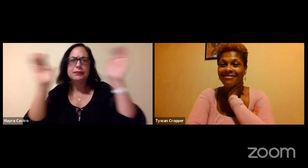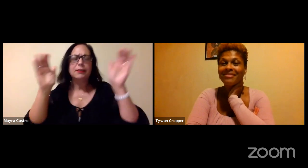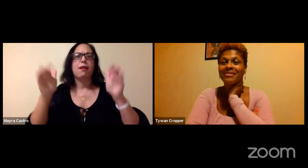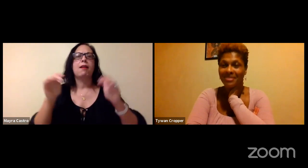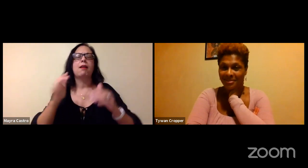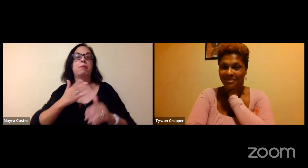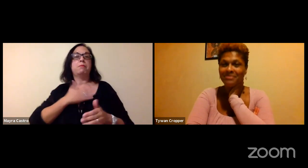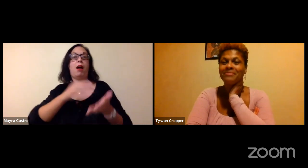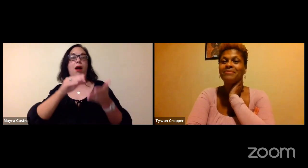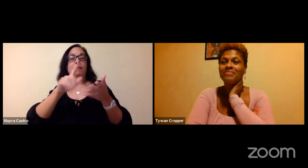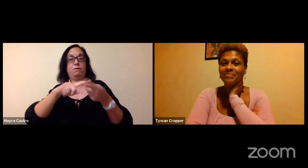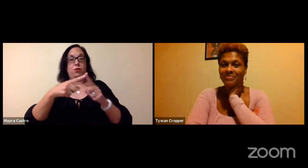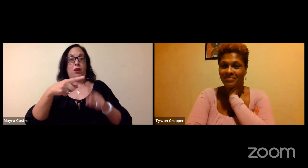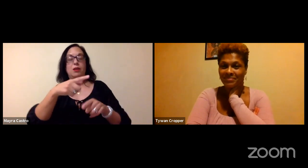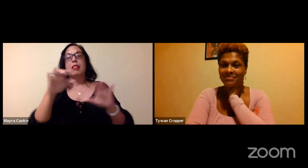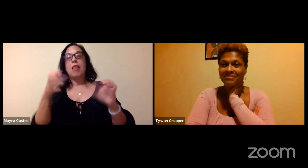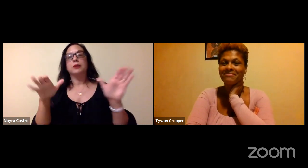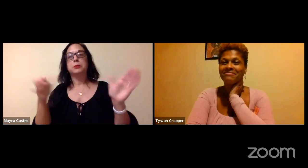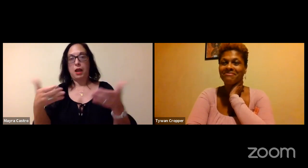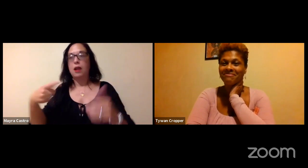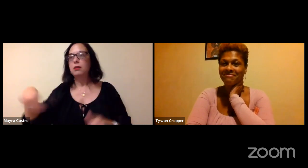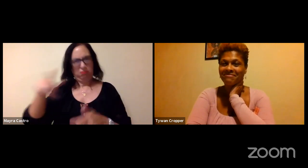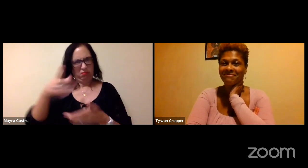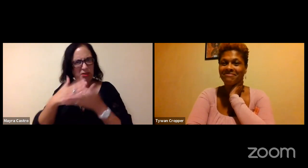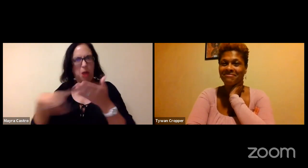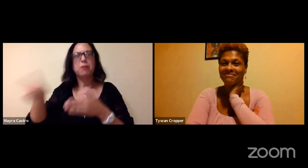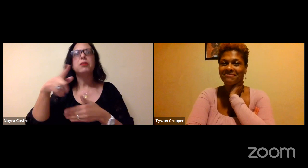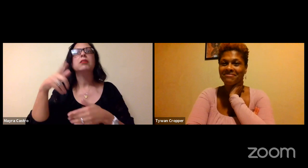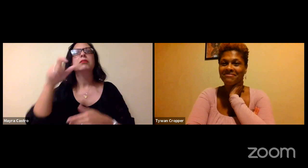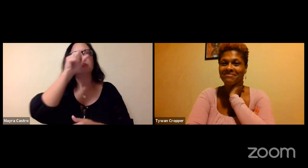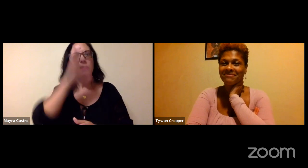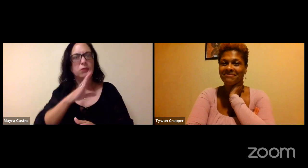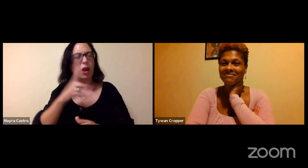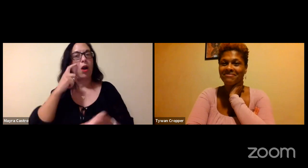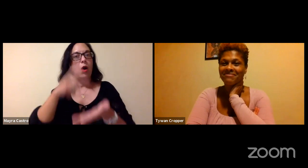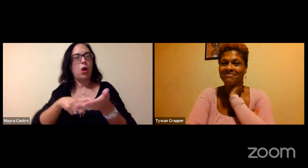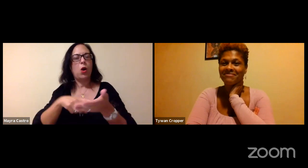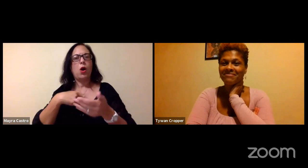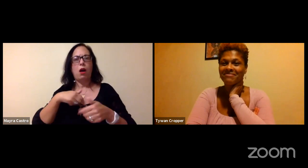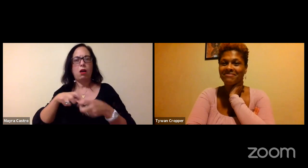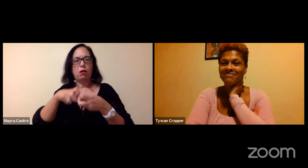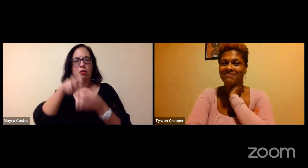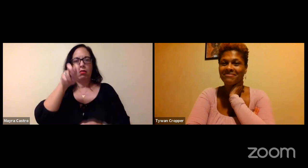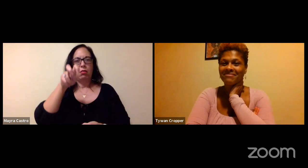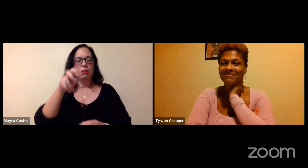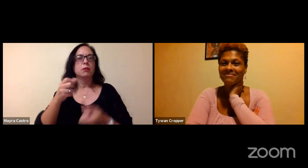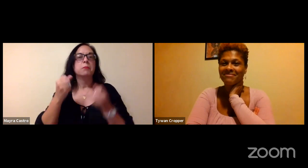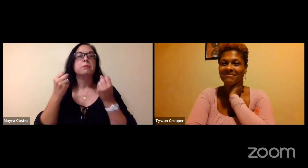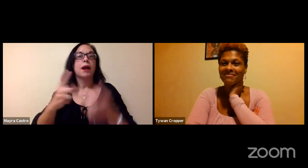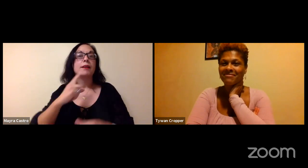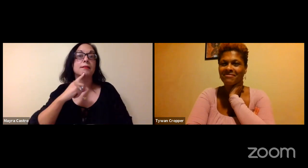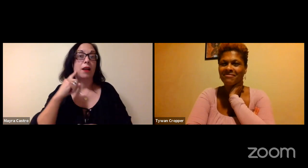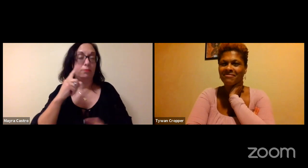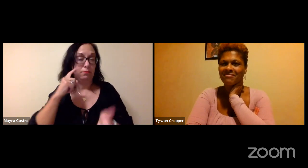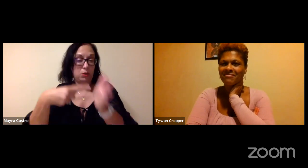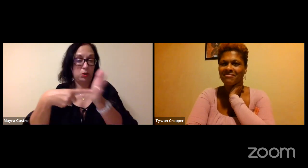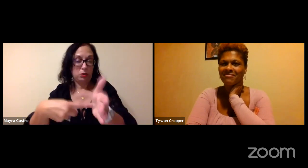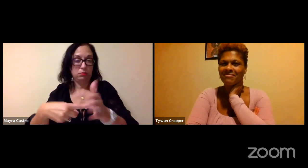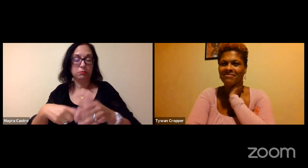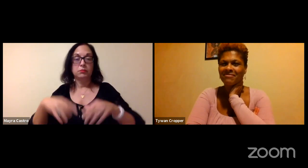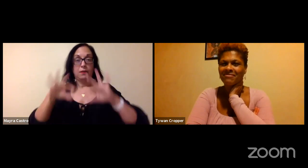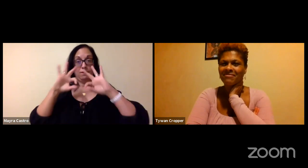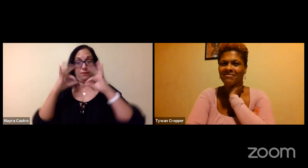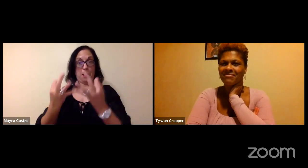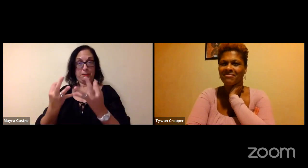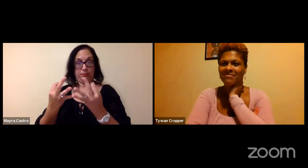I was fascinated to learn there were support groups out there. There were papers and articles being written in it. I was surprised that I had